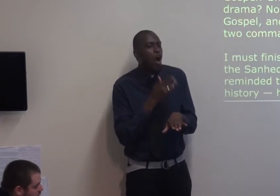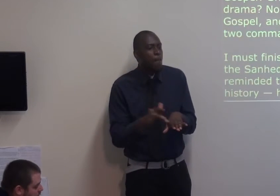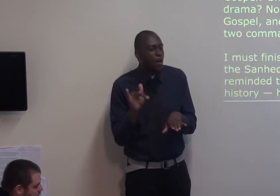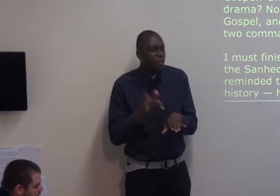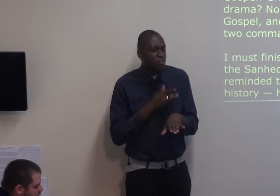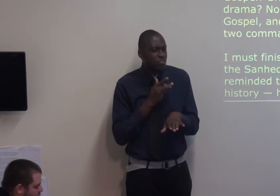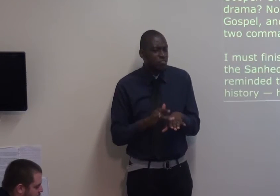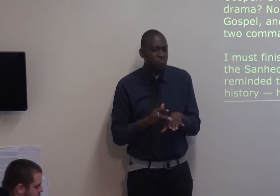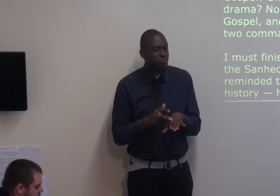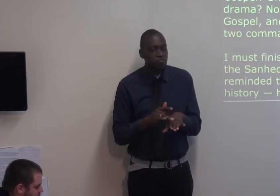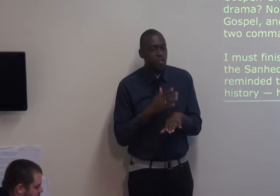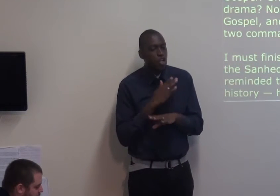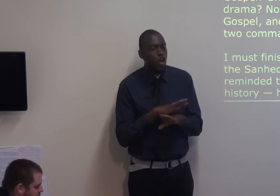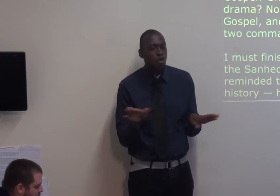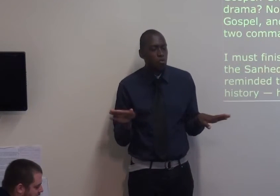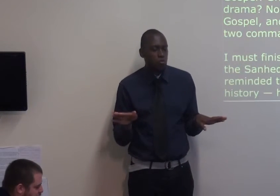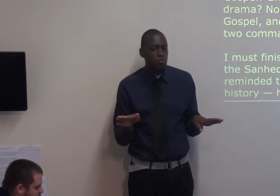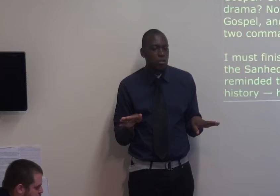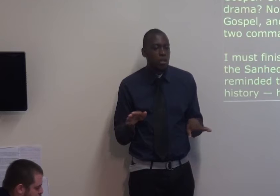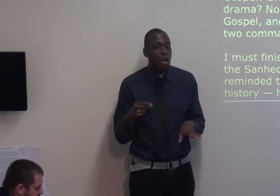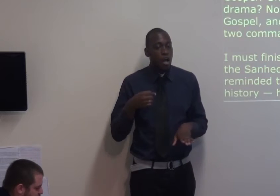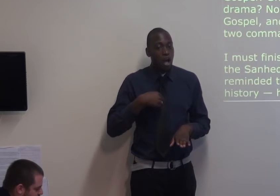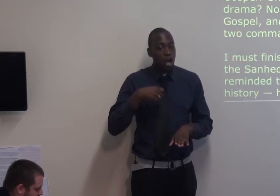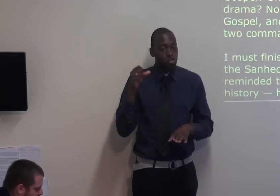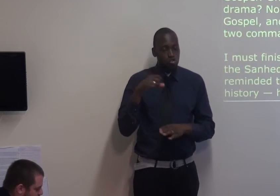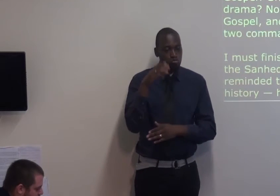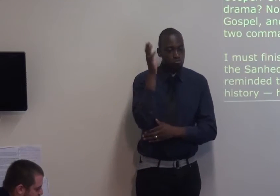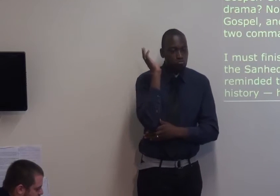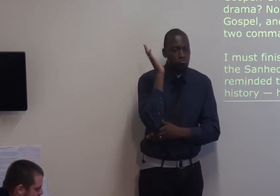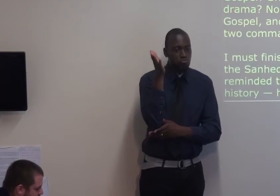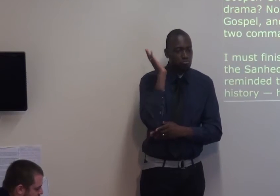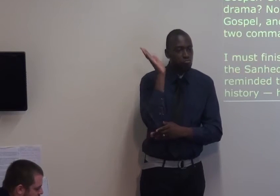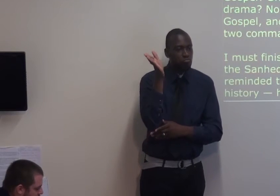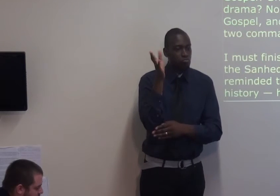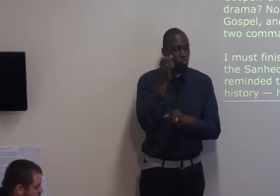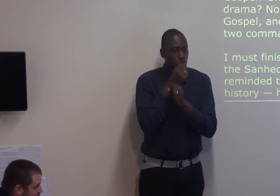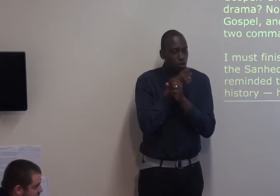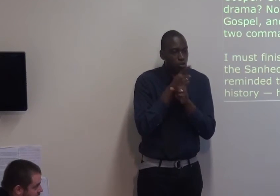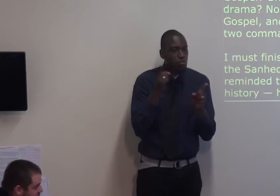No. I should preach the gospel and pray.